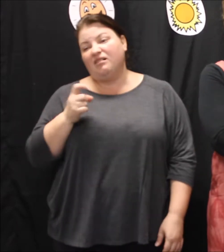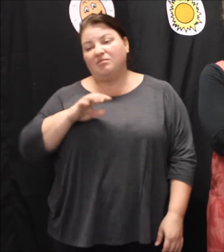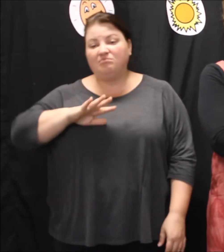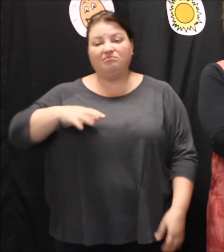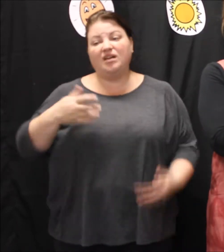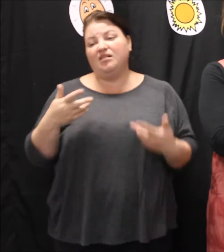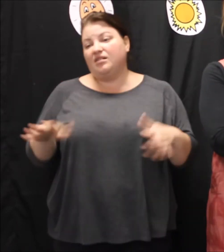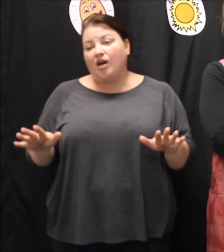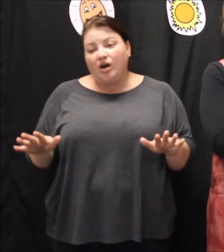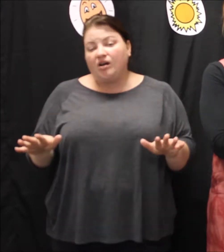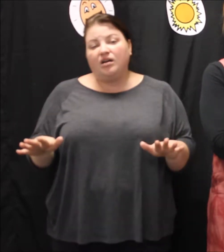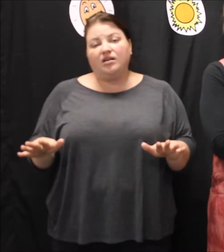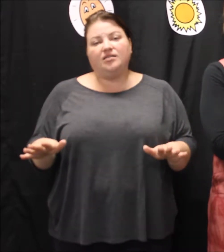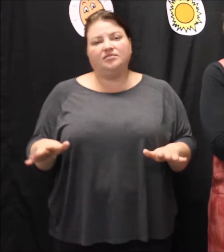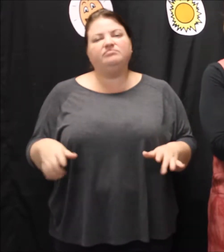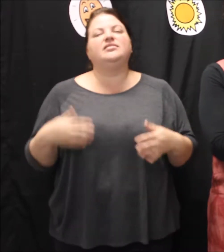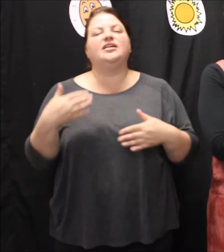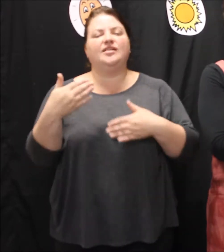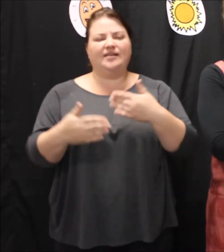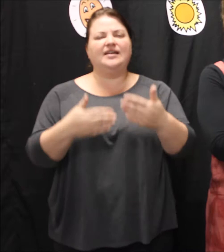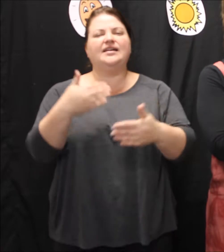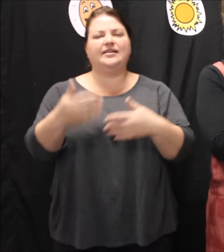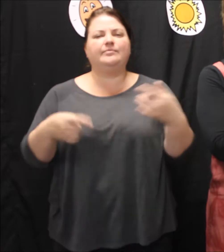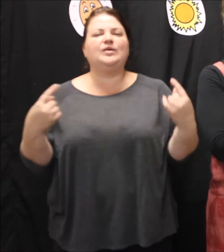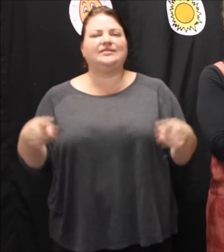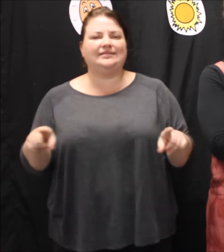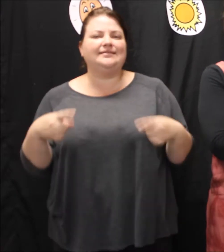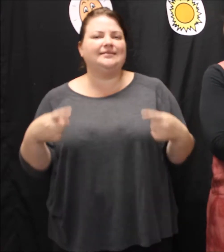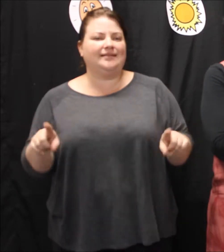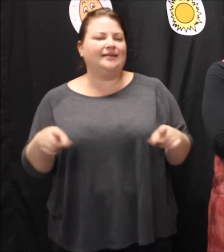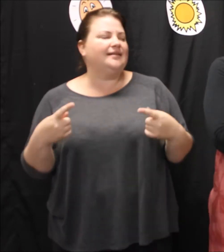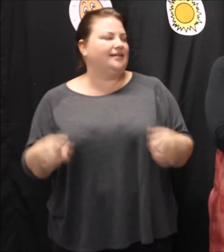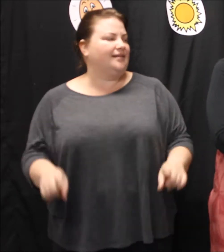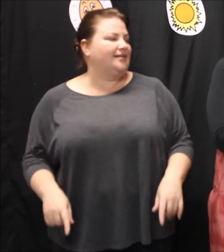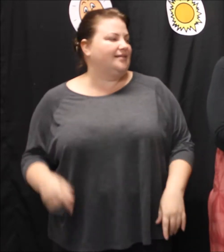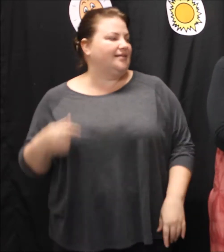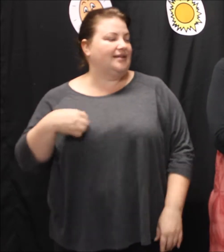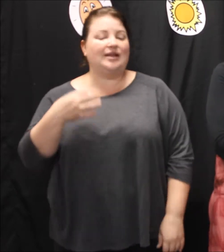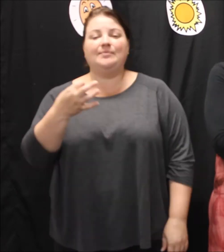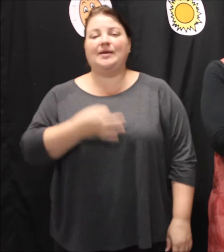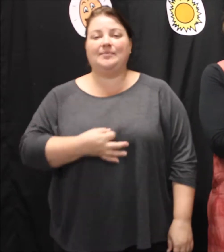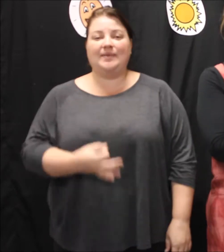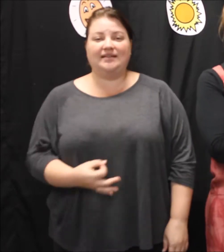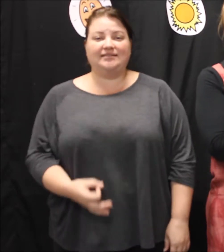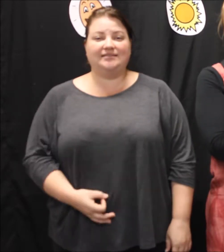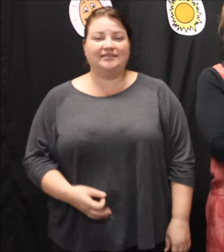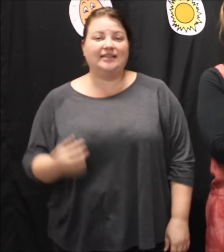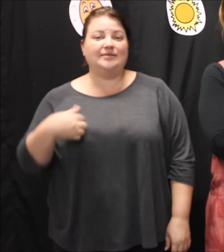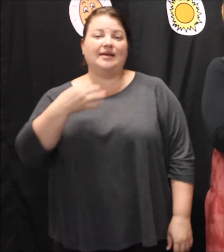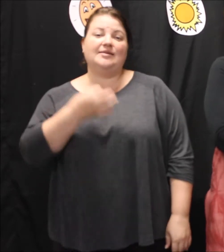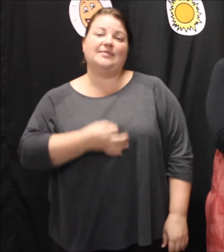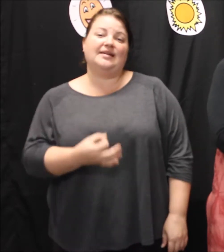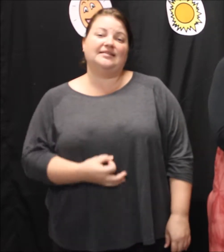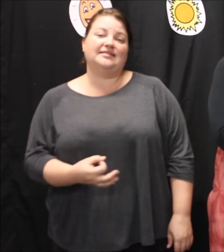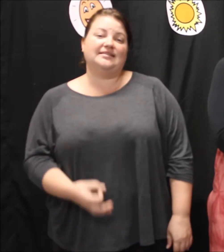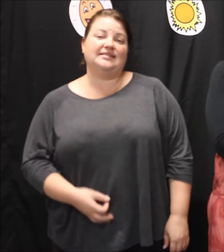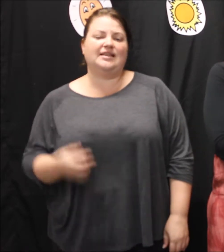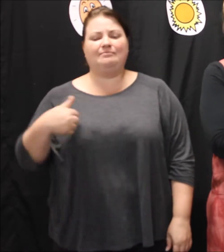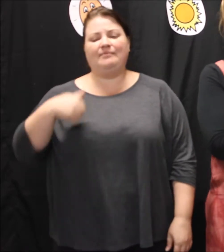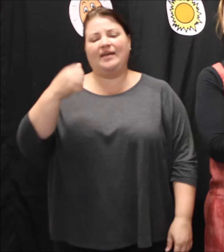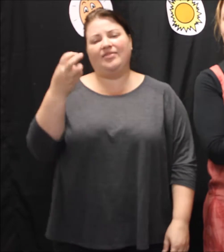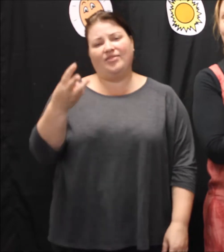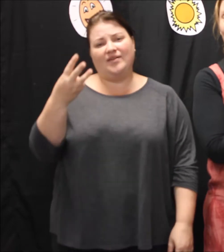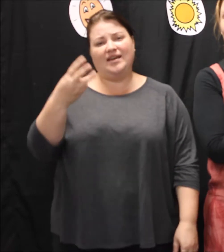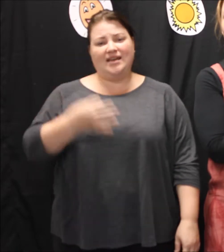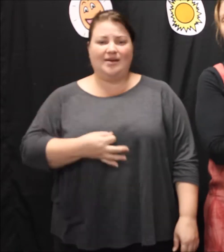go. He kept on singing his song. My buttons, my 3